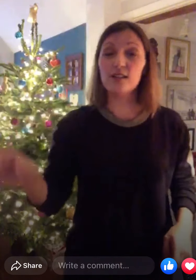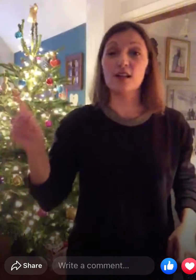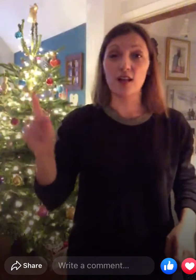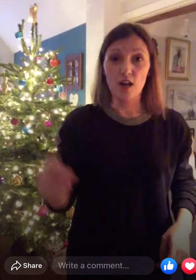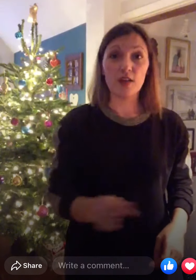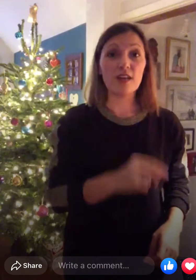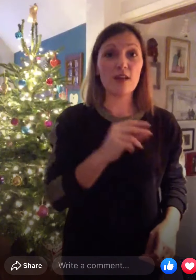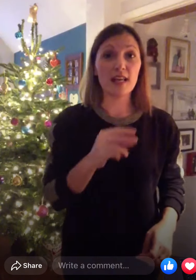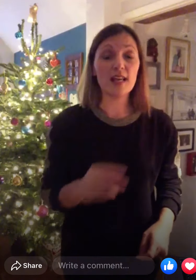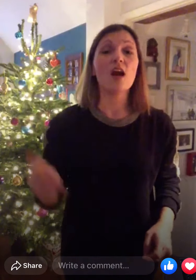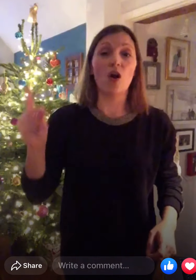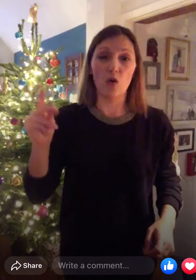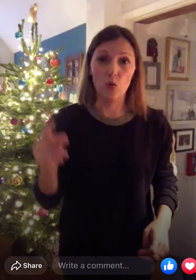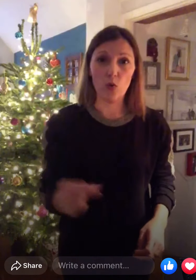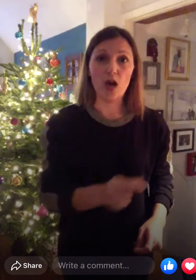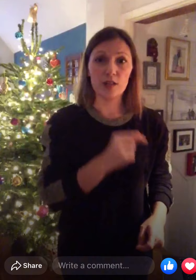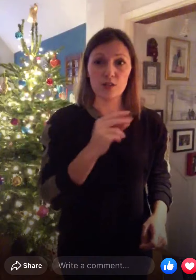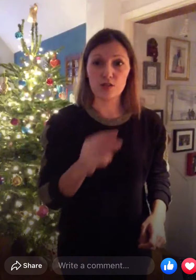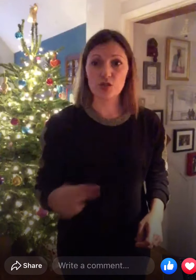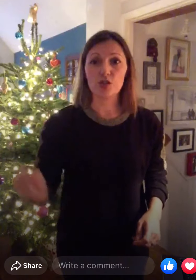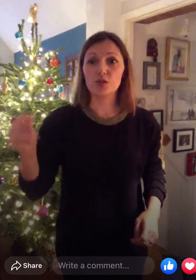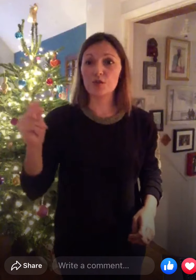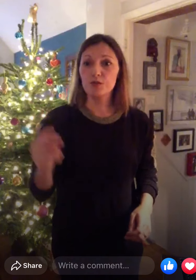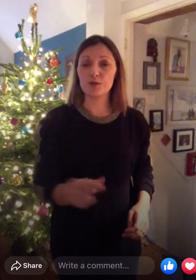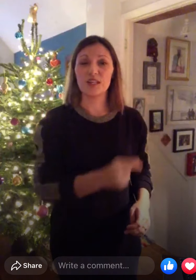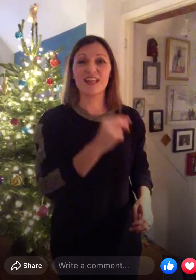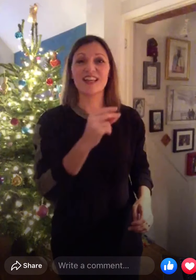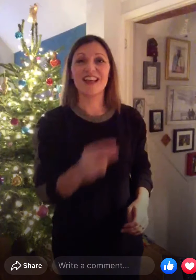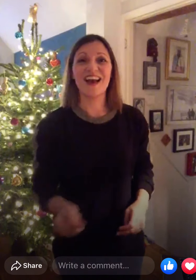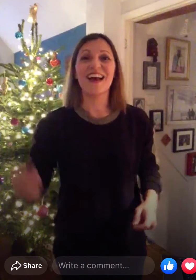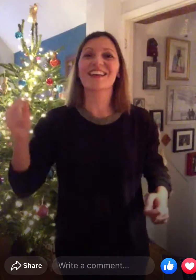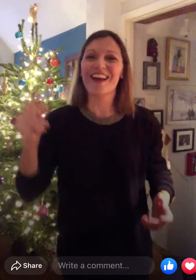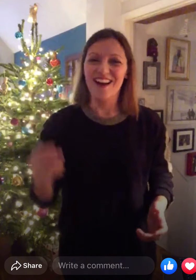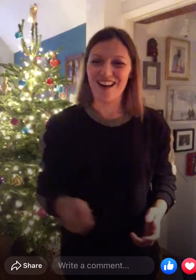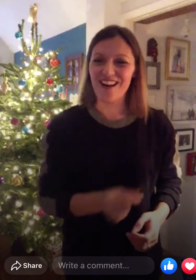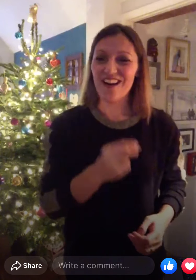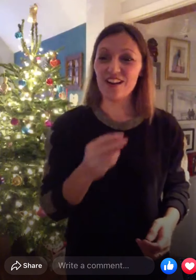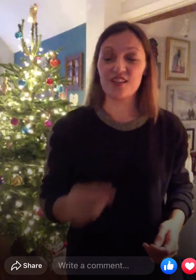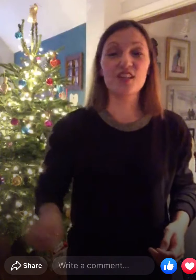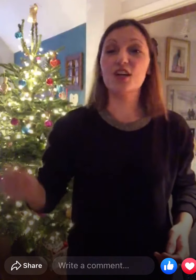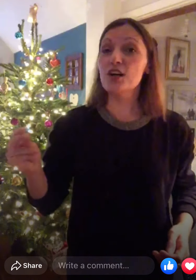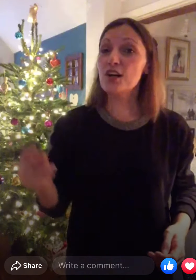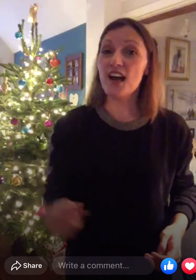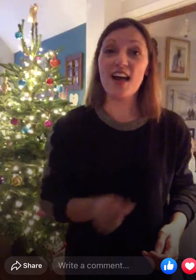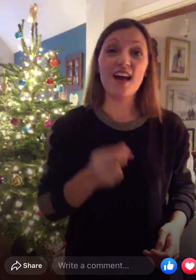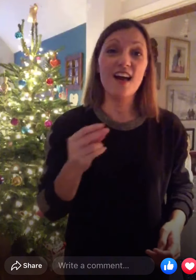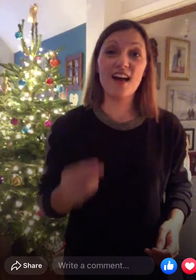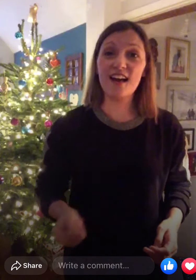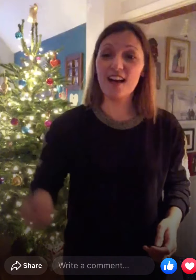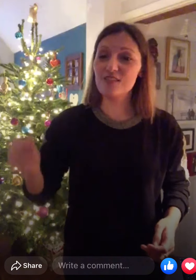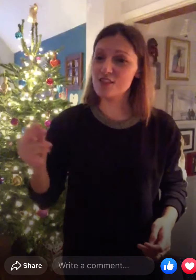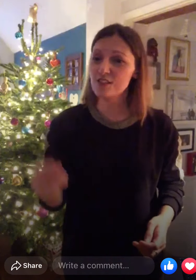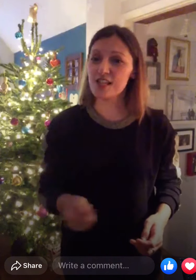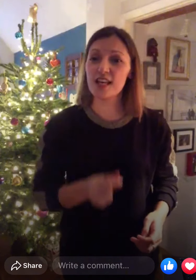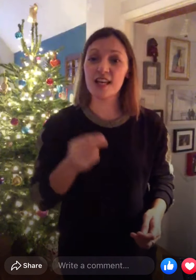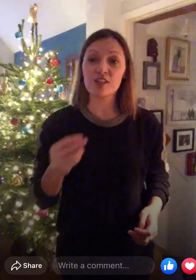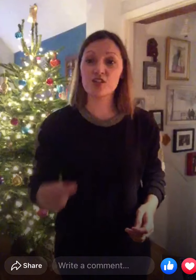Okay ready? One two three and. Hark the Herald angels